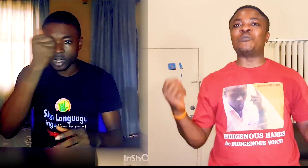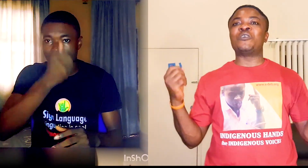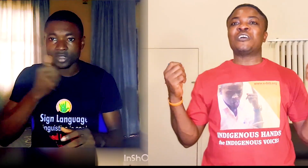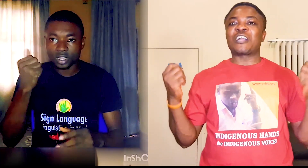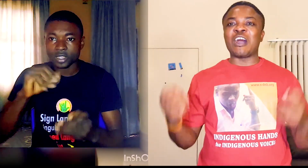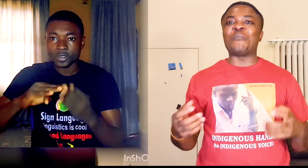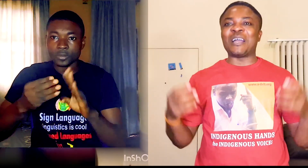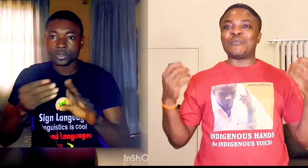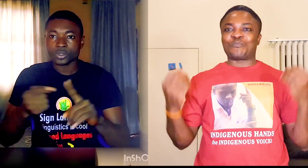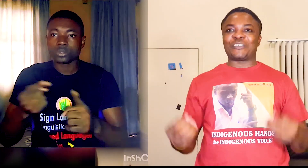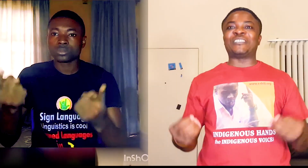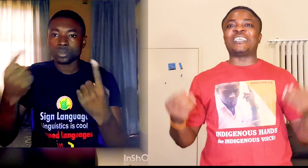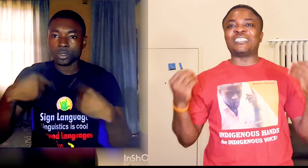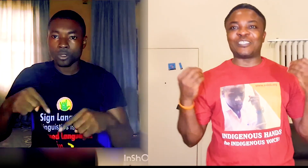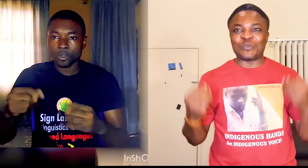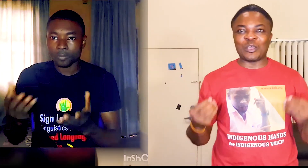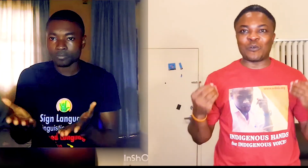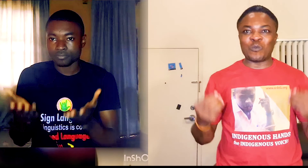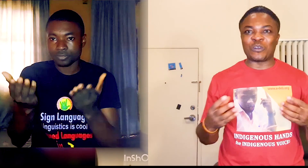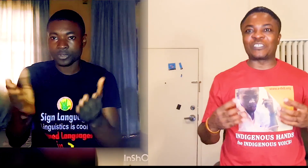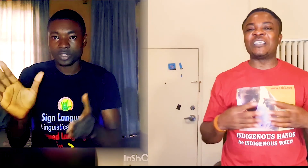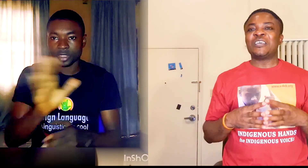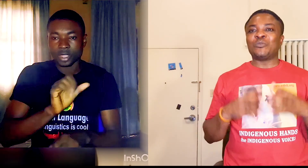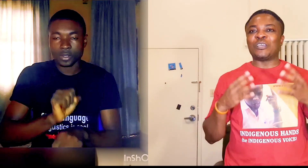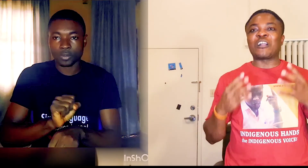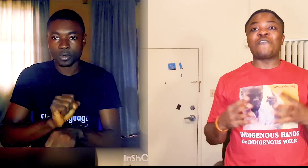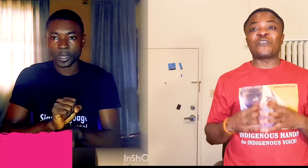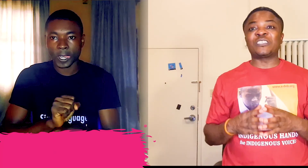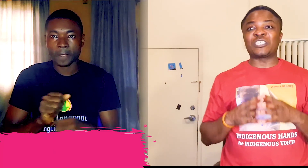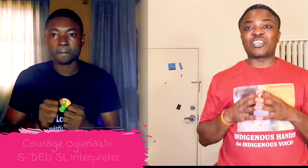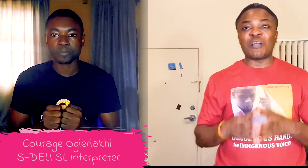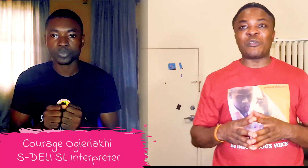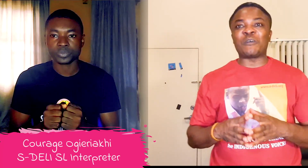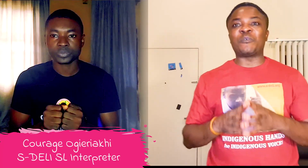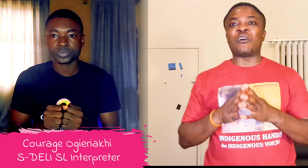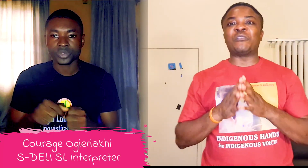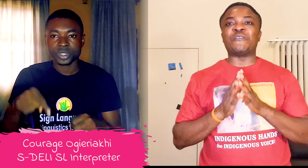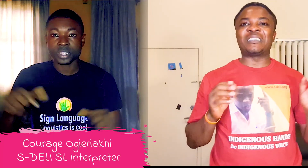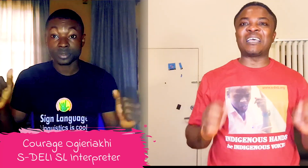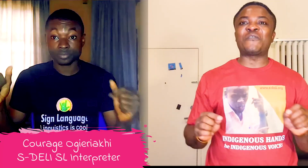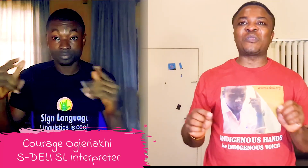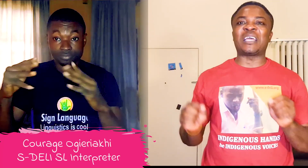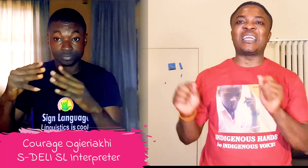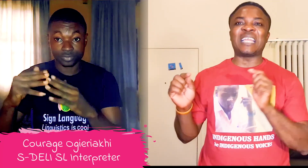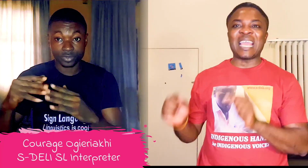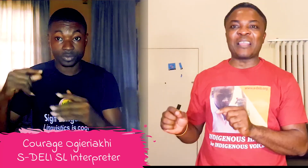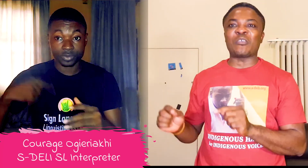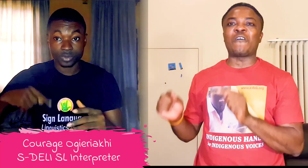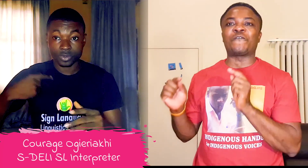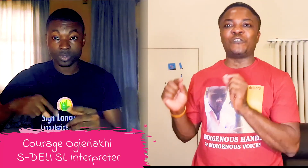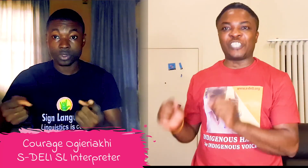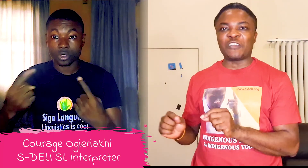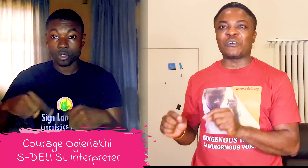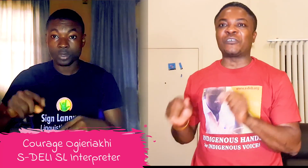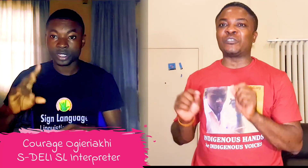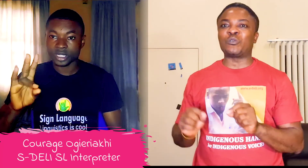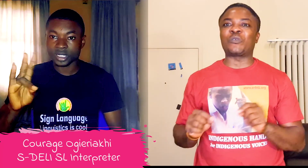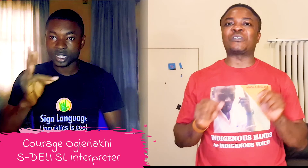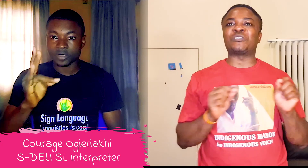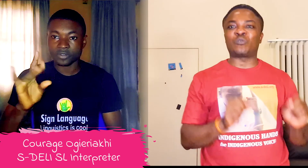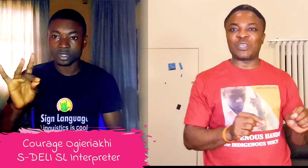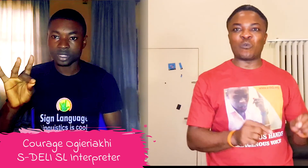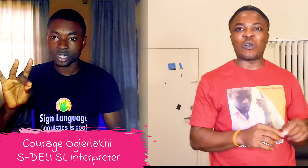communities to come and present their works. The conference is coming up on the 7th and 8th of